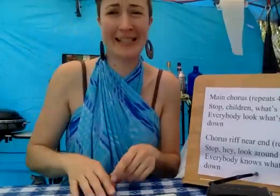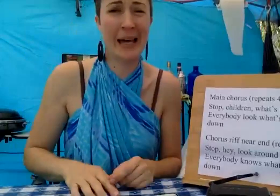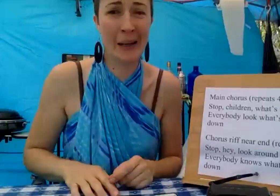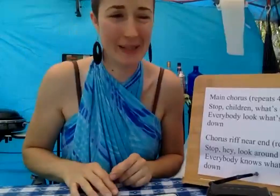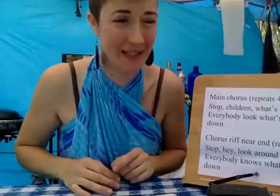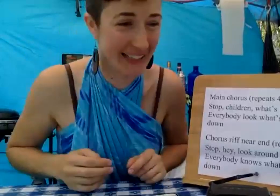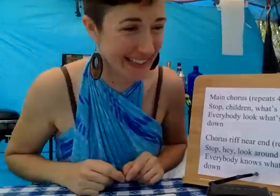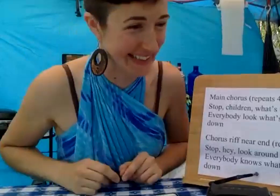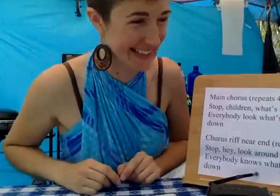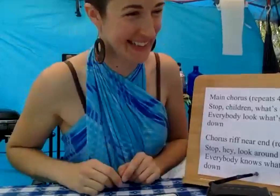down.